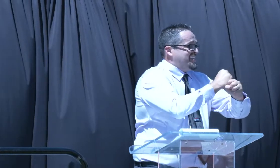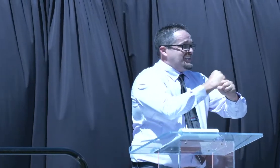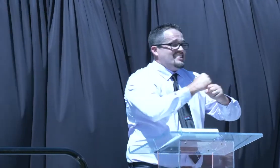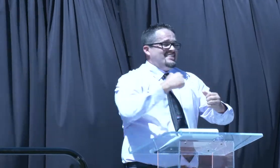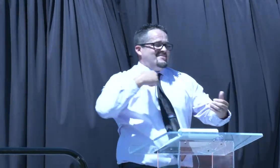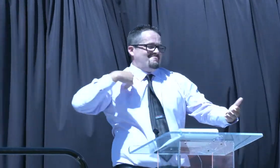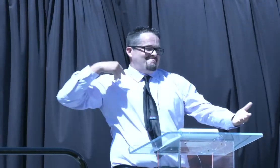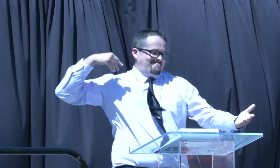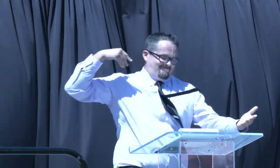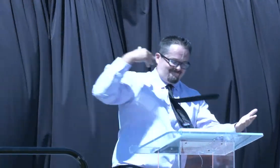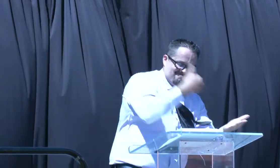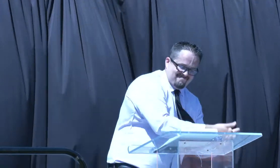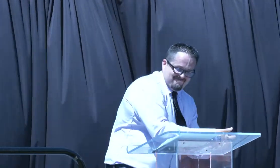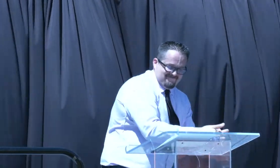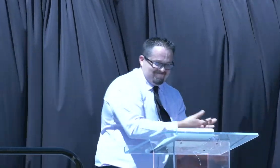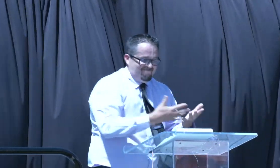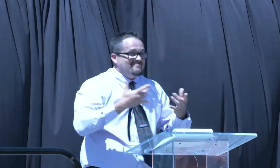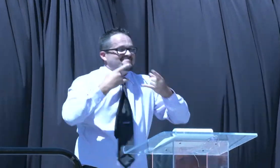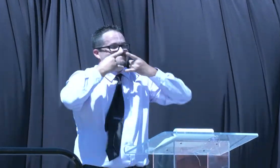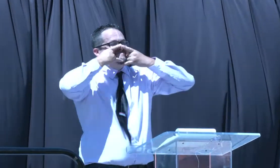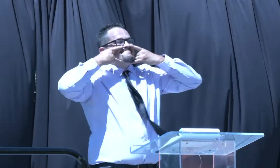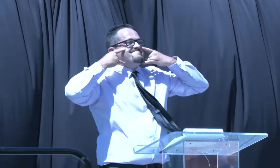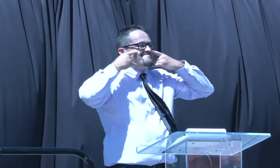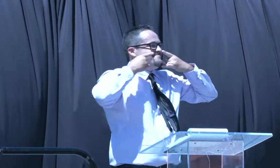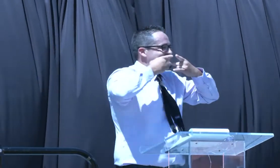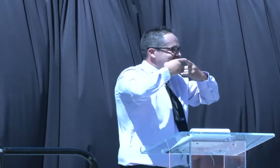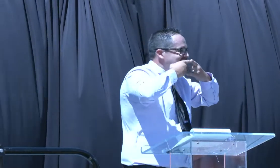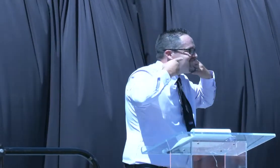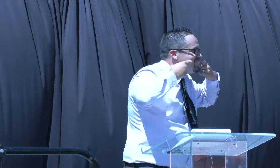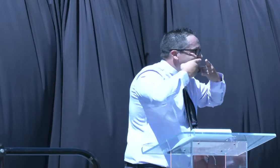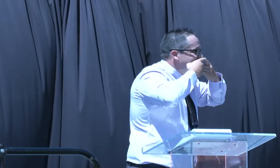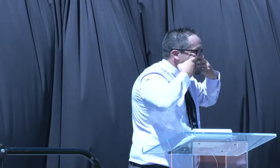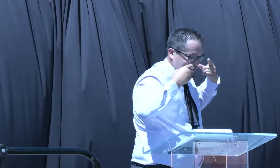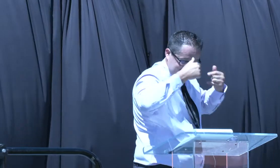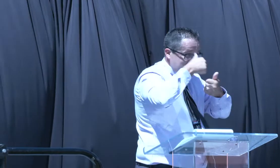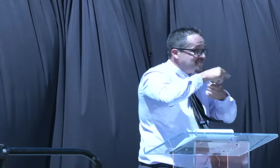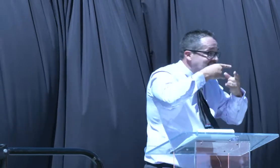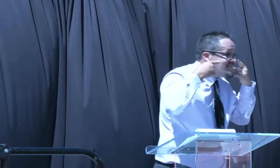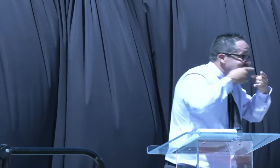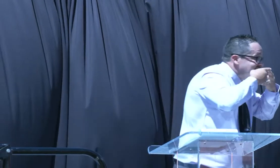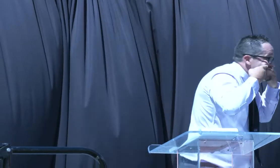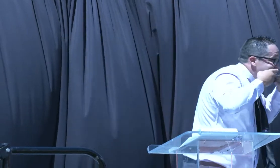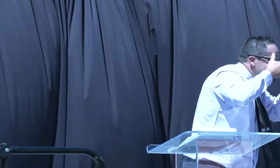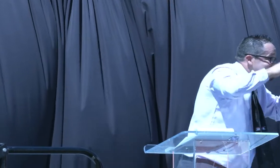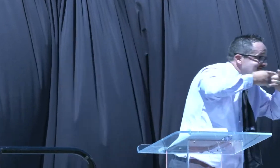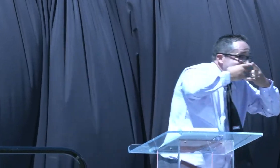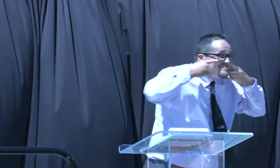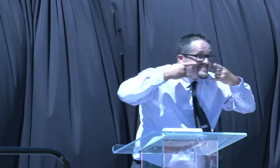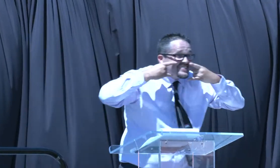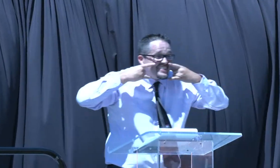In your sophomore year, we returned to school in masks. Remember masks?